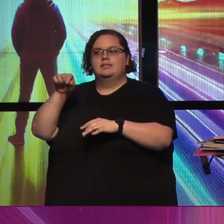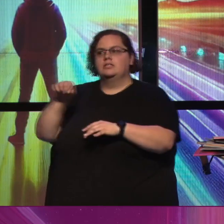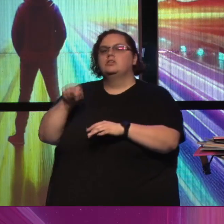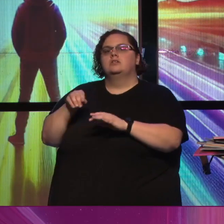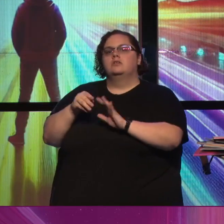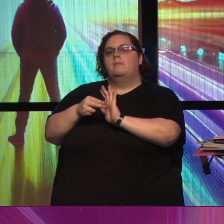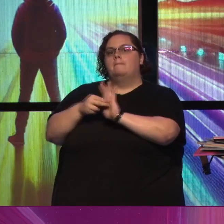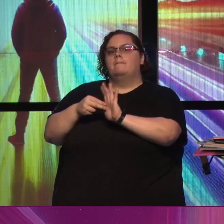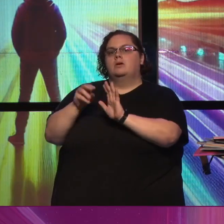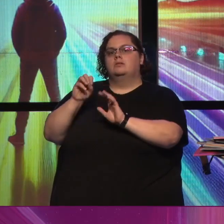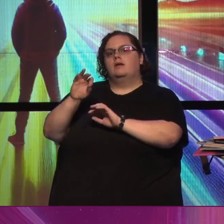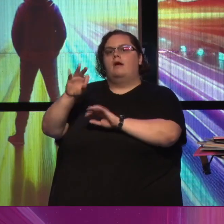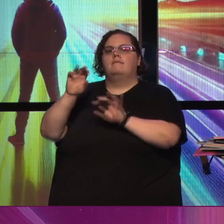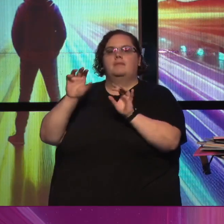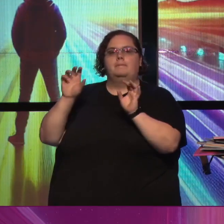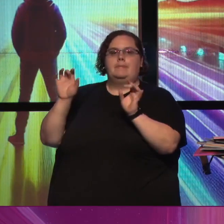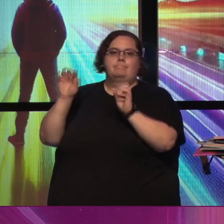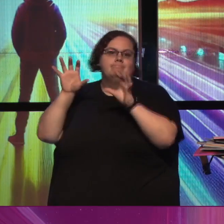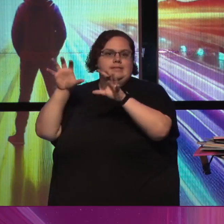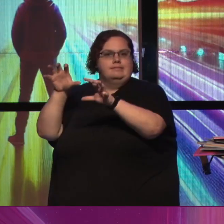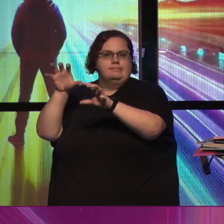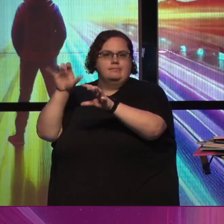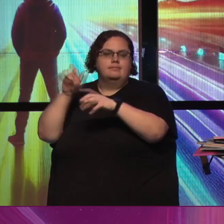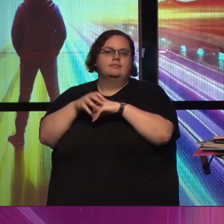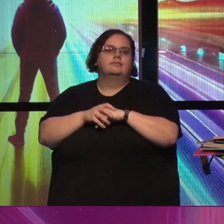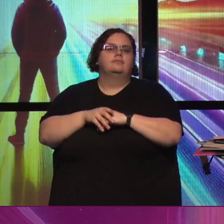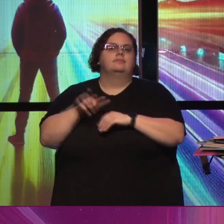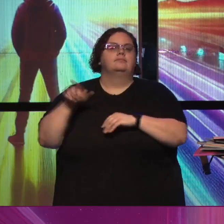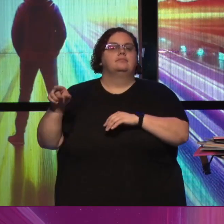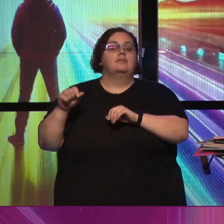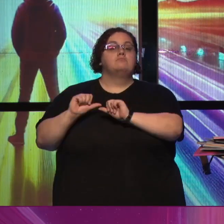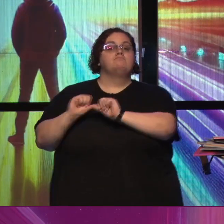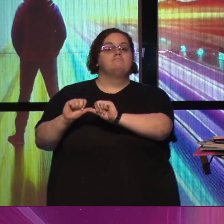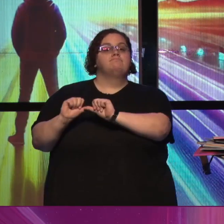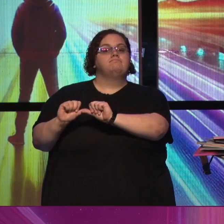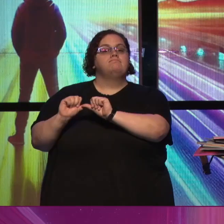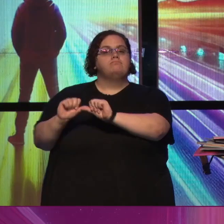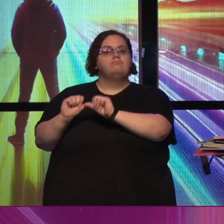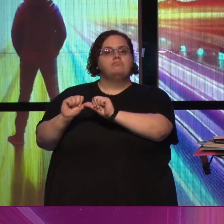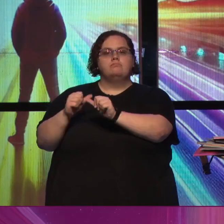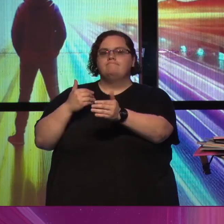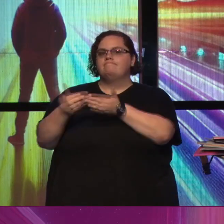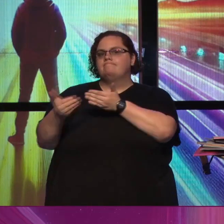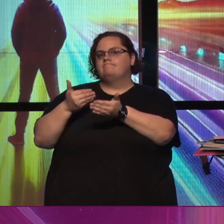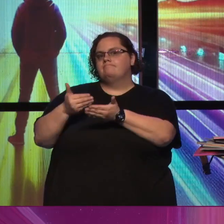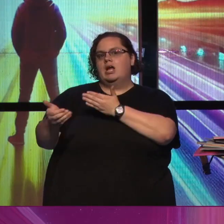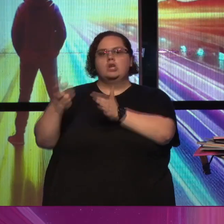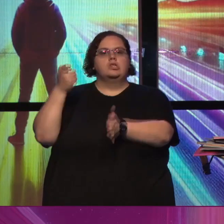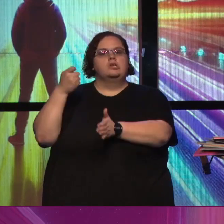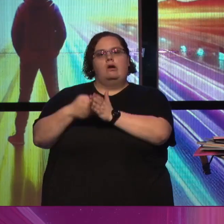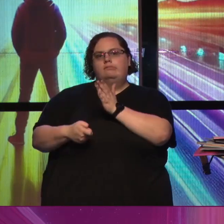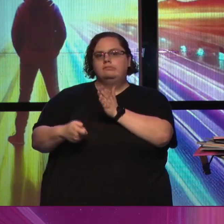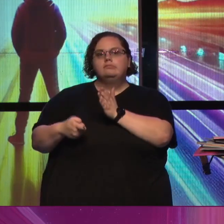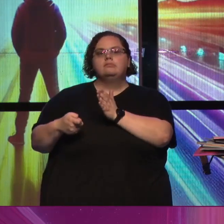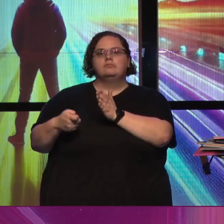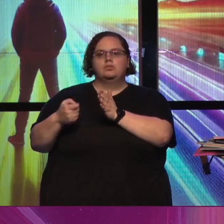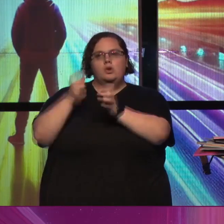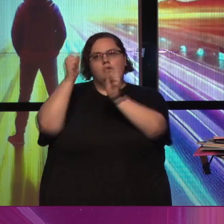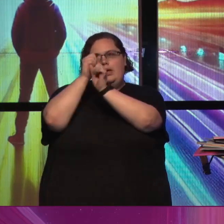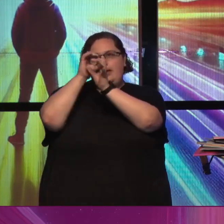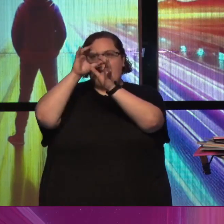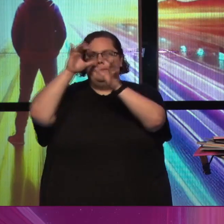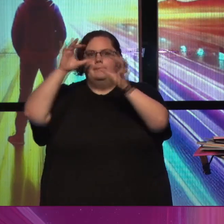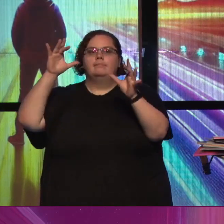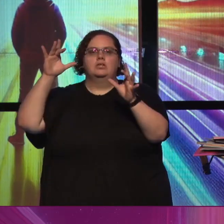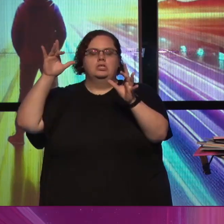okay? Team Dragon keeps up appearances regardless of the cost. So it's very image driven. Look at how